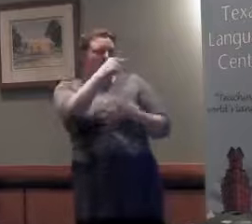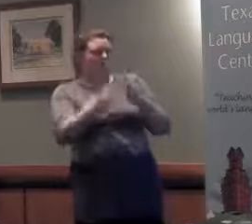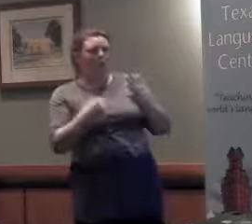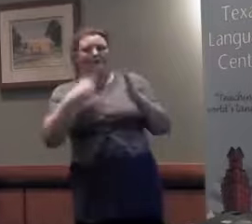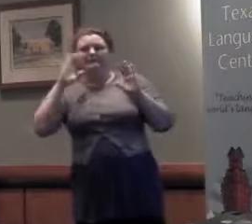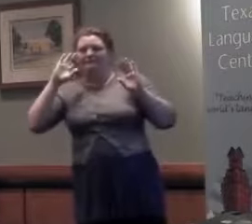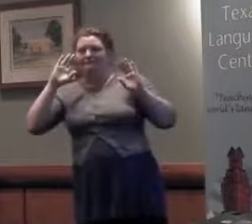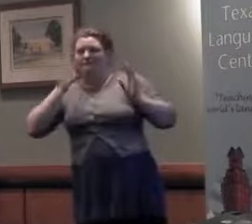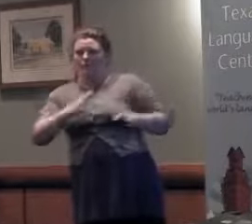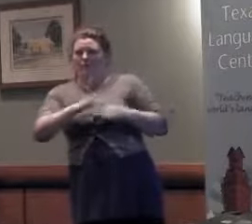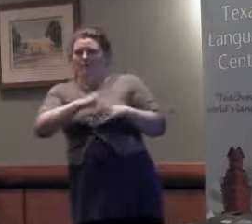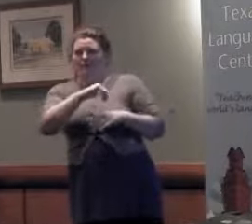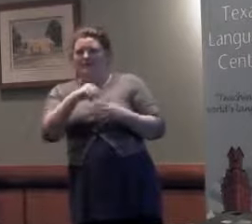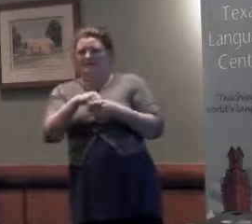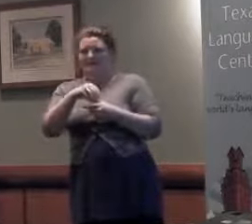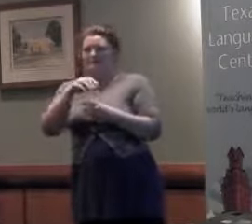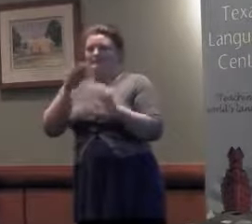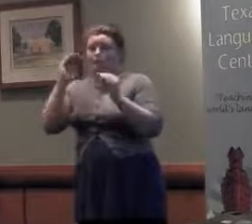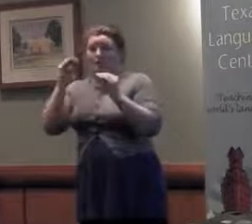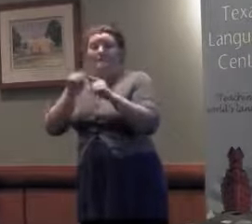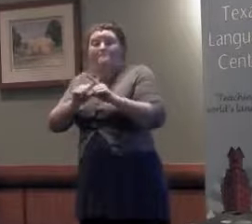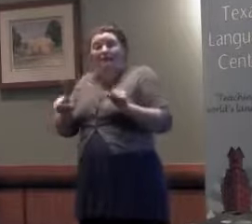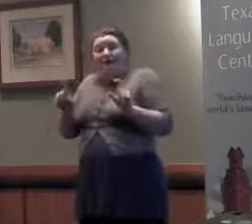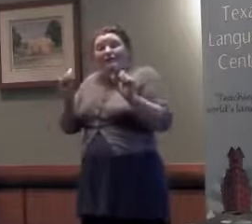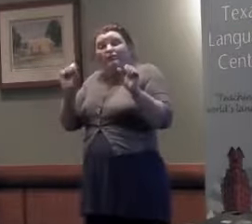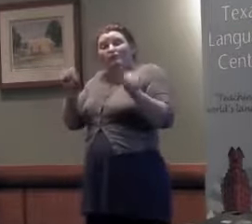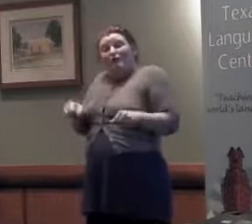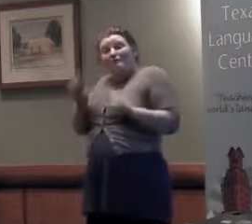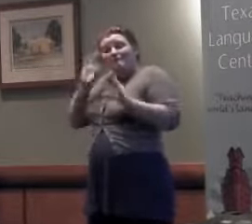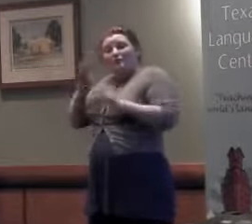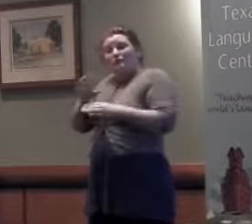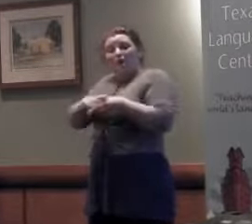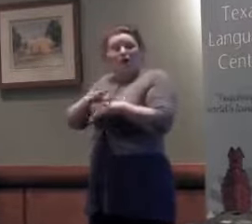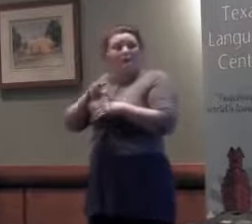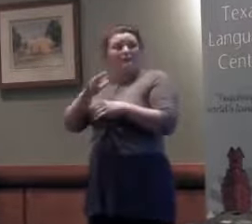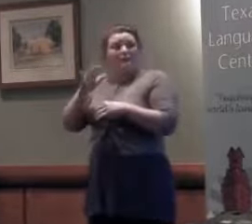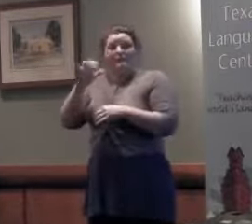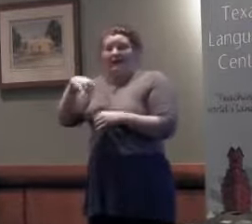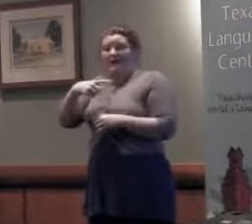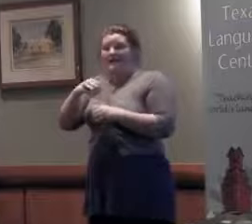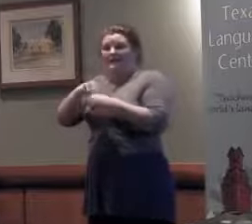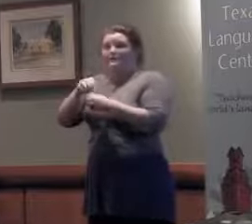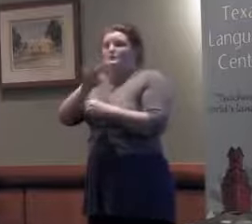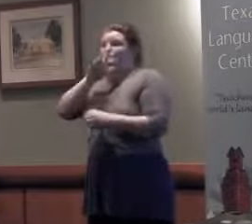instruction. But very much could be focused on in spoken language instruction, right?